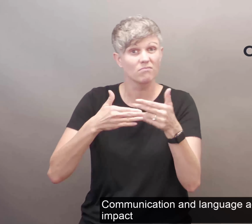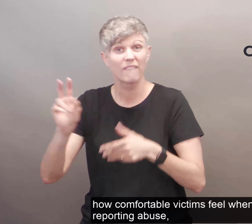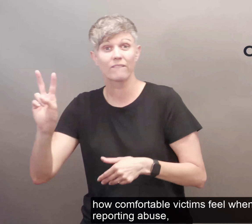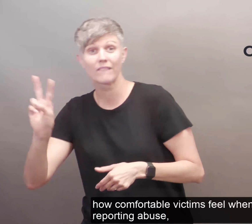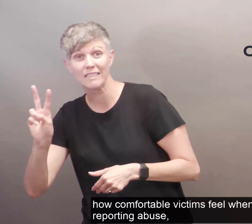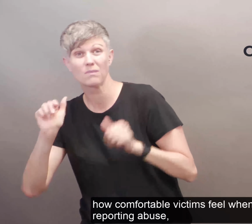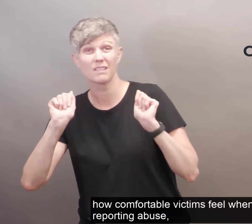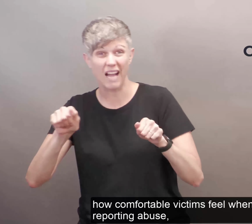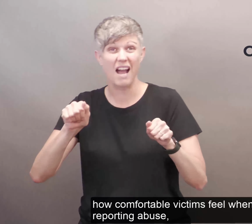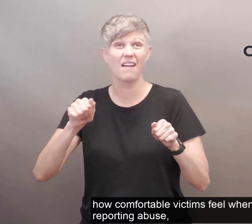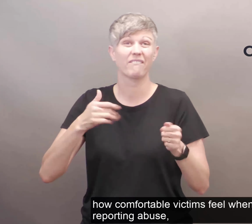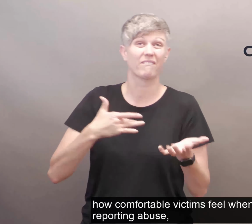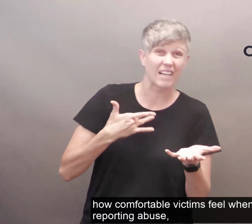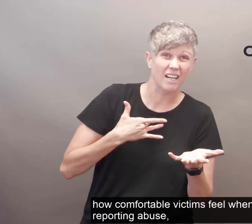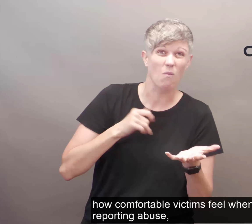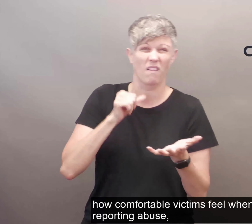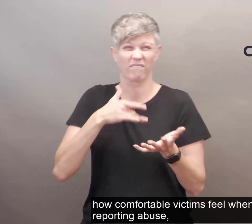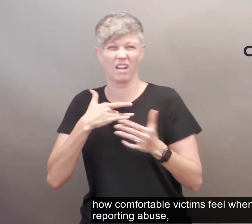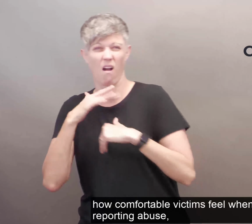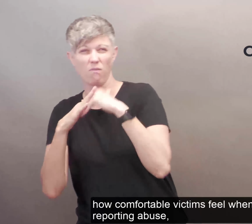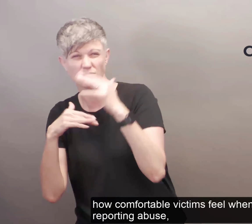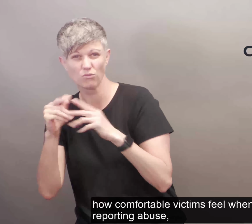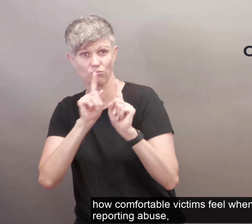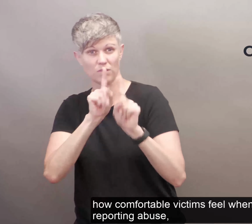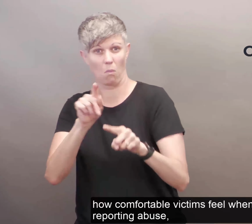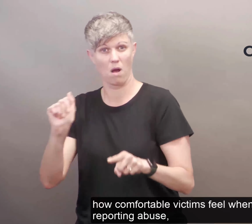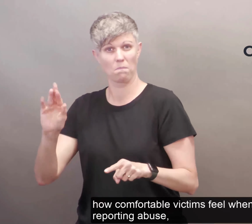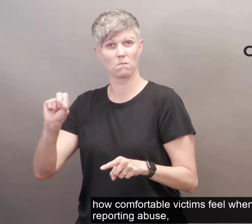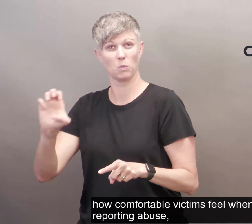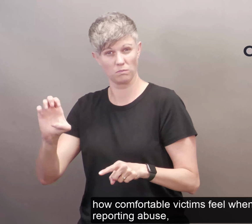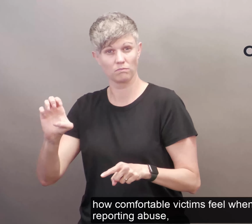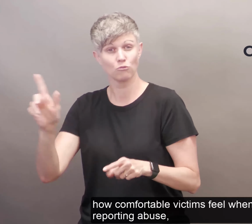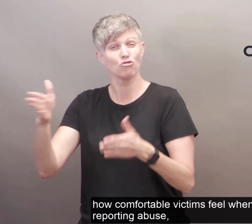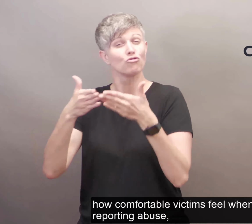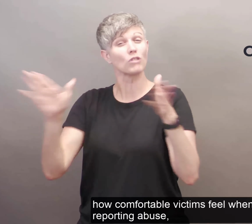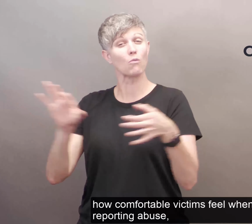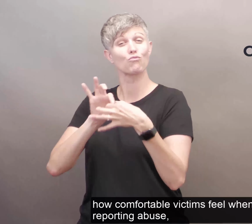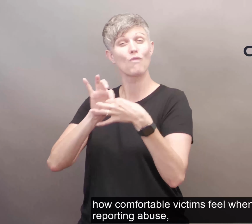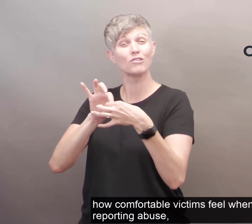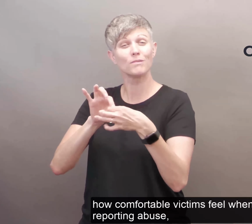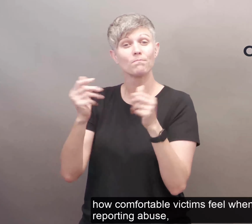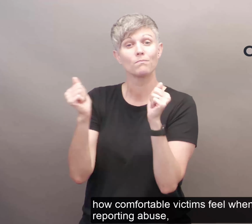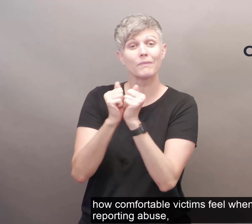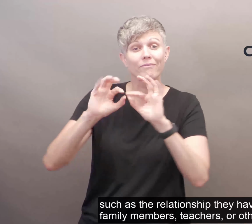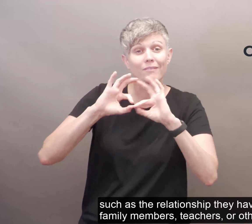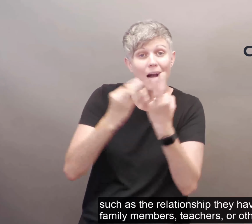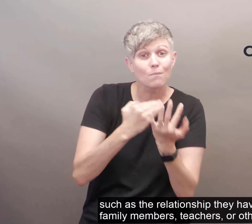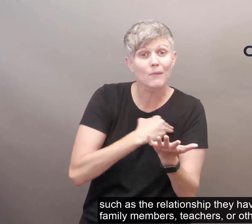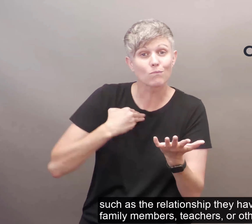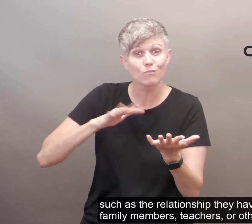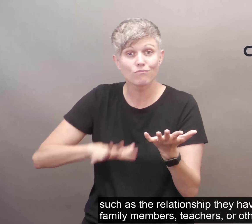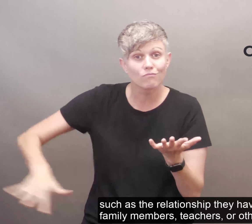other barriers to communication in reporting to the police, to child welfare, or other support services.